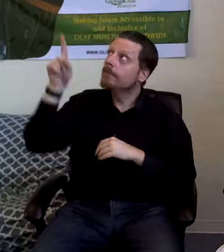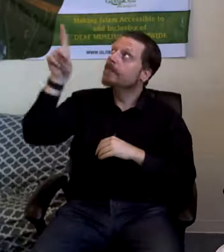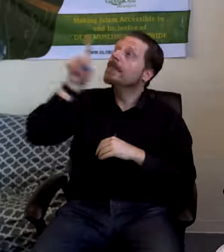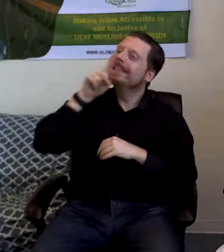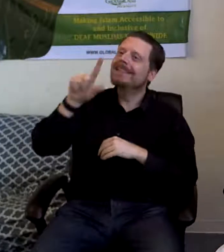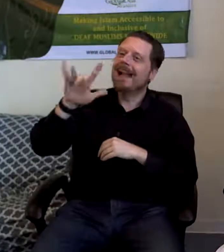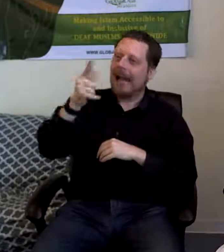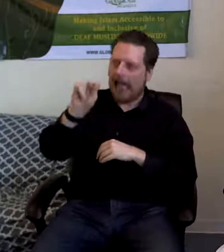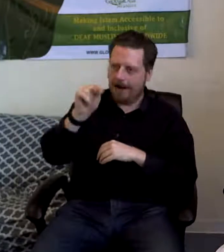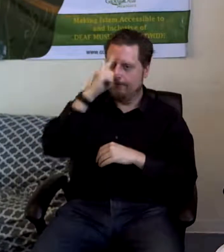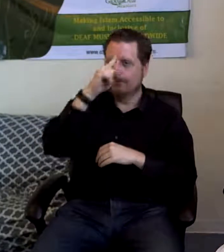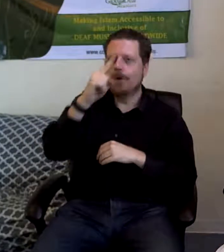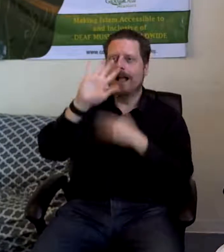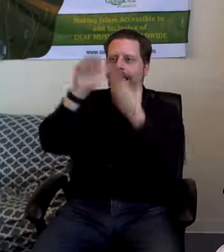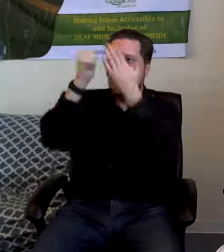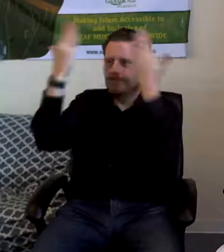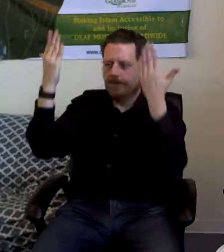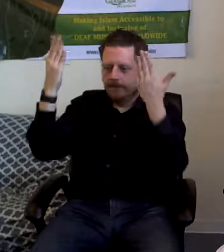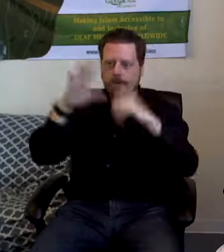and earth.